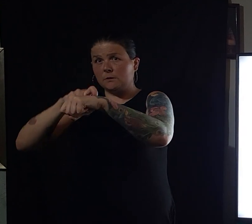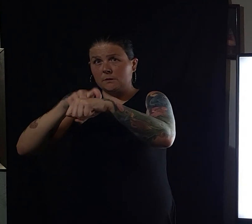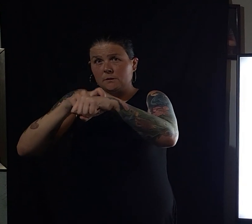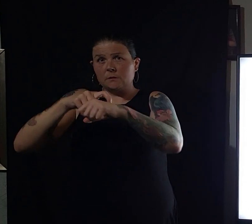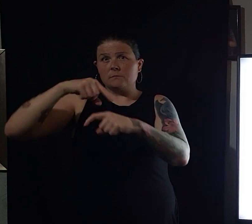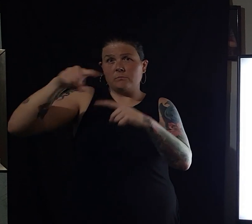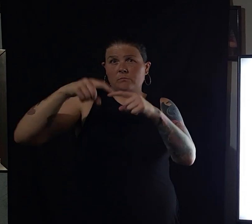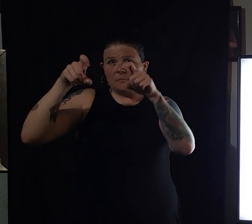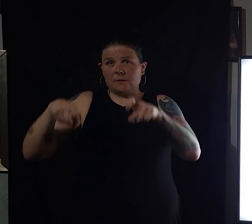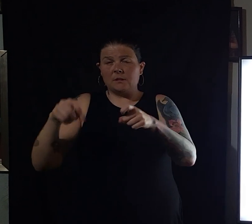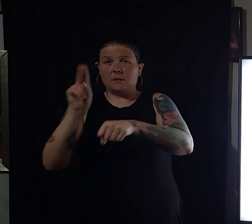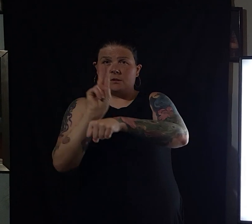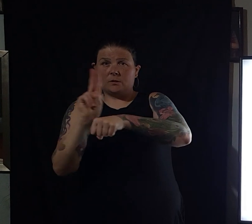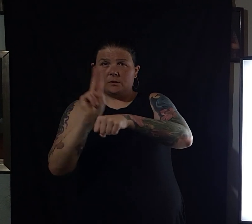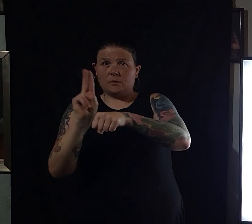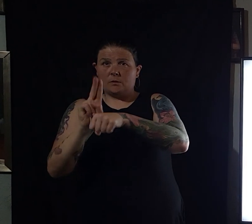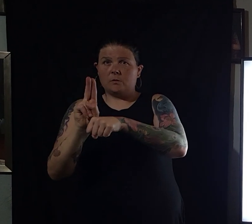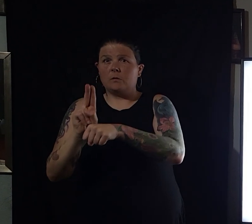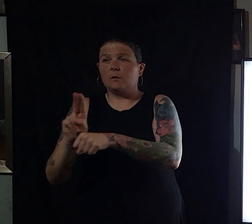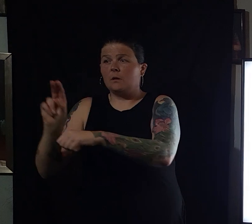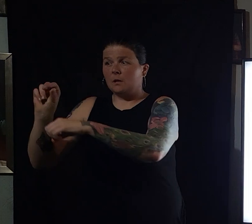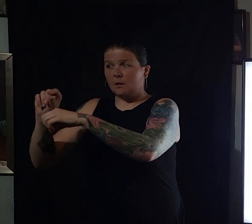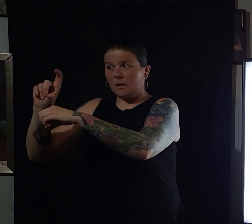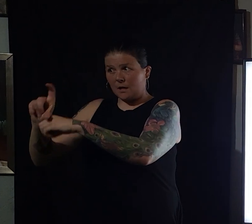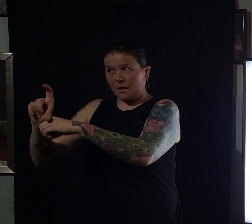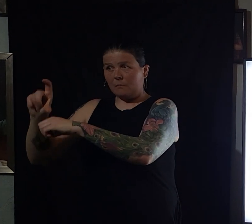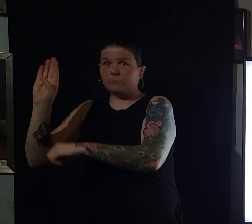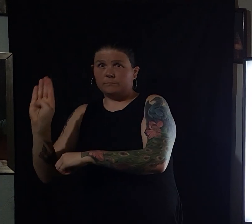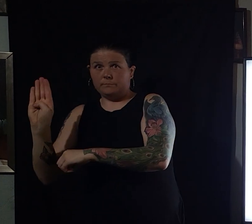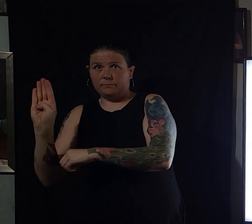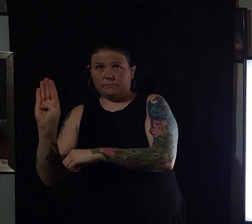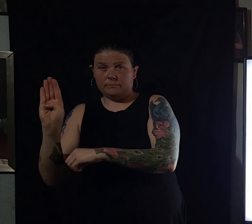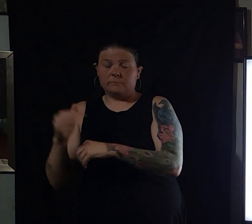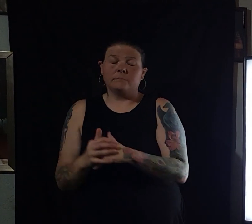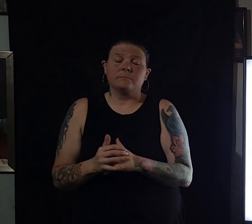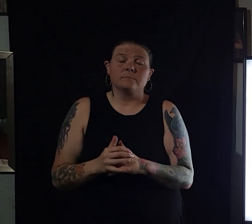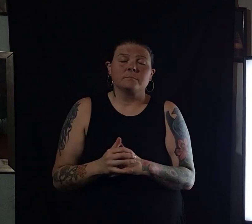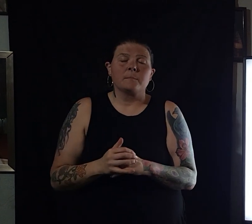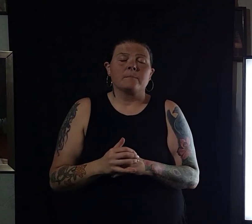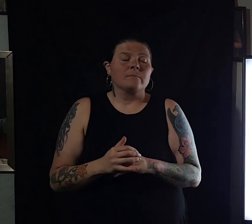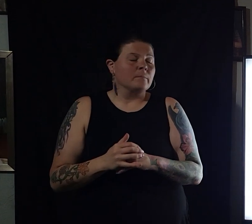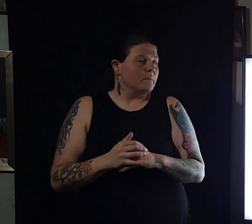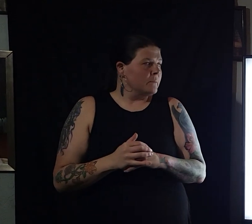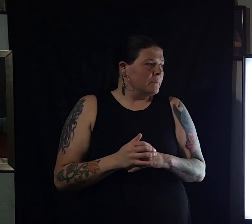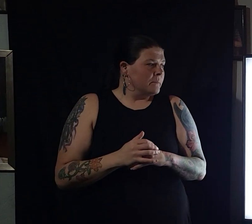we need to use the capital B.